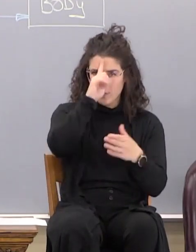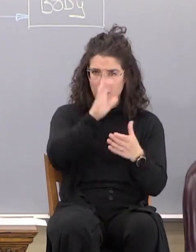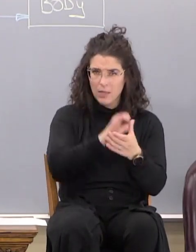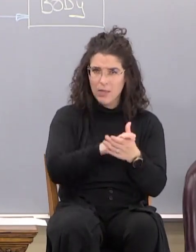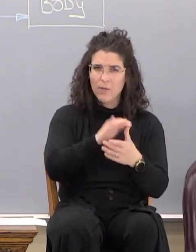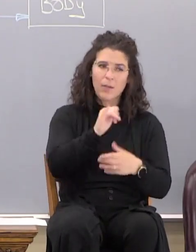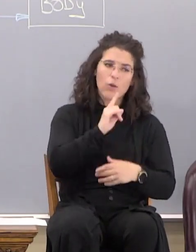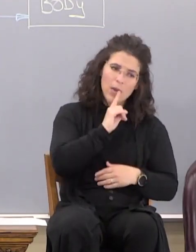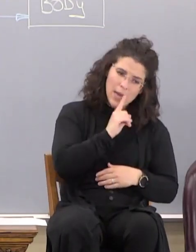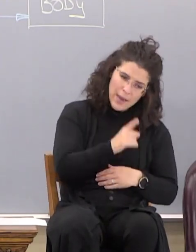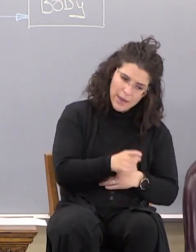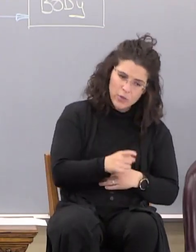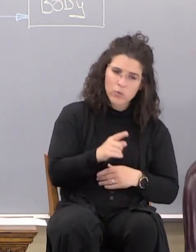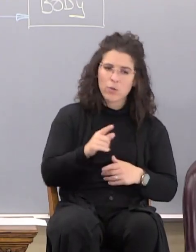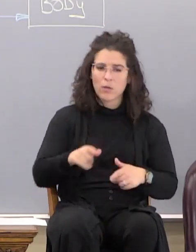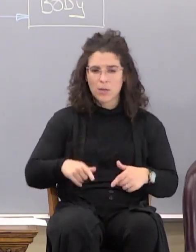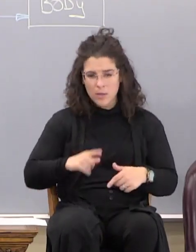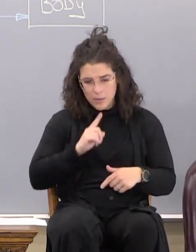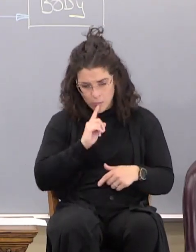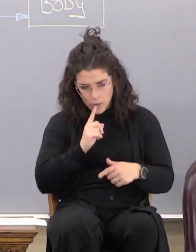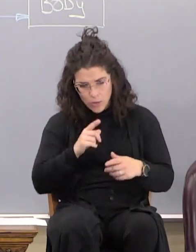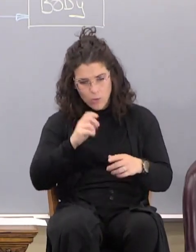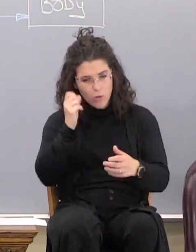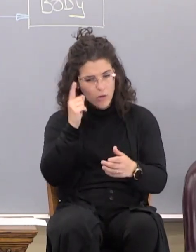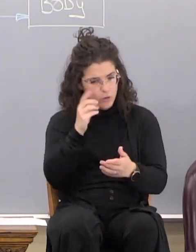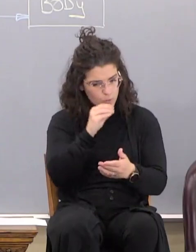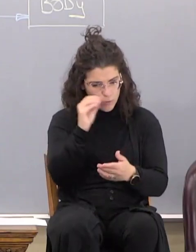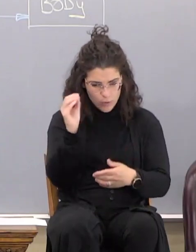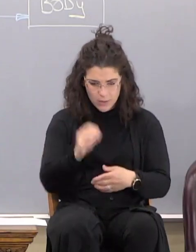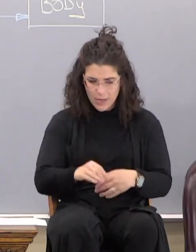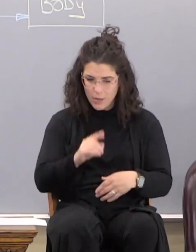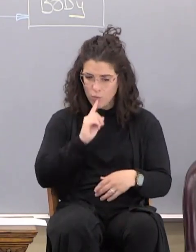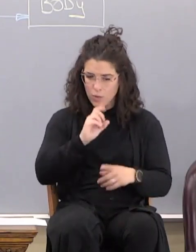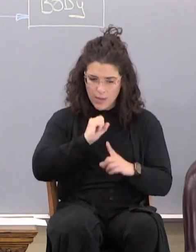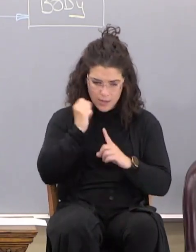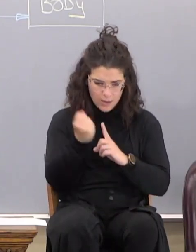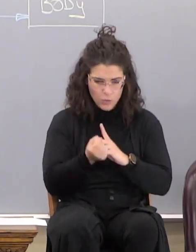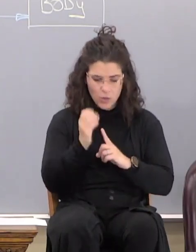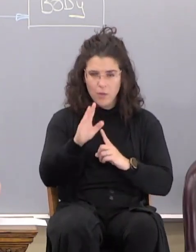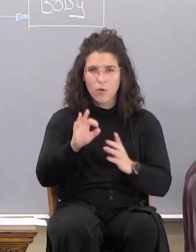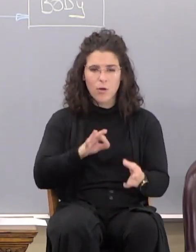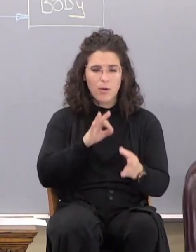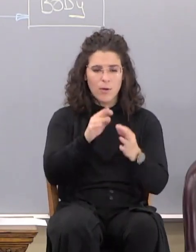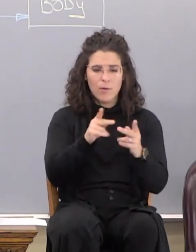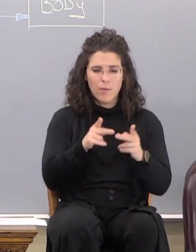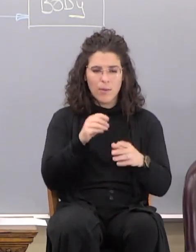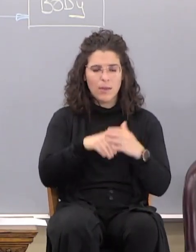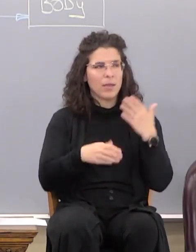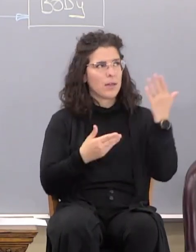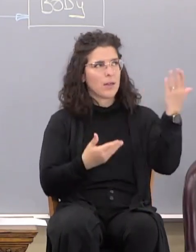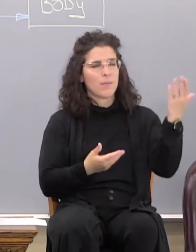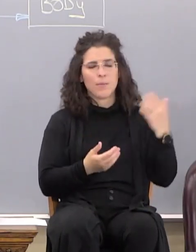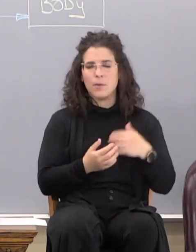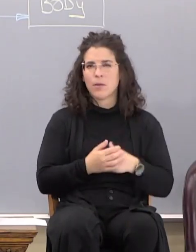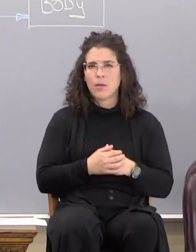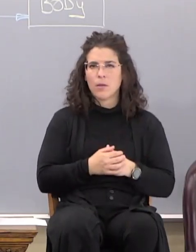are actual, literal, absolute, current realities of your perfect place in Him.